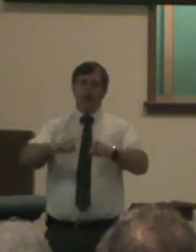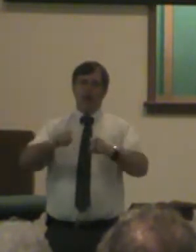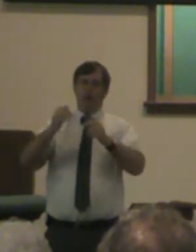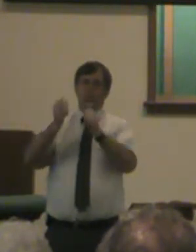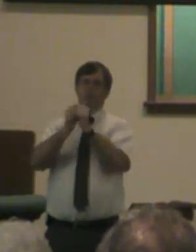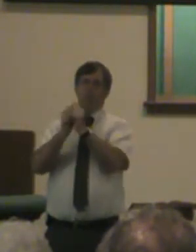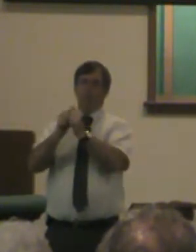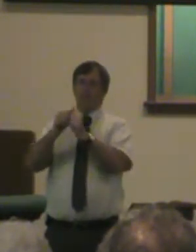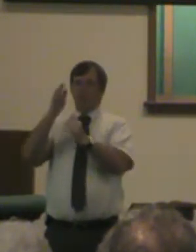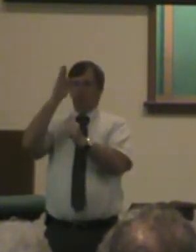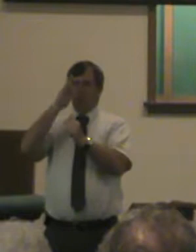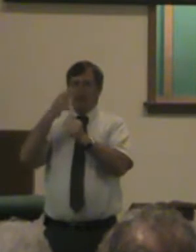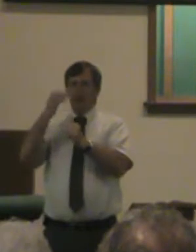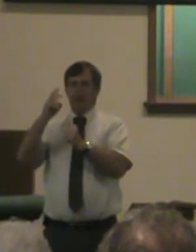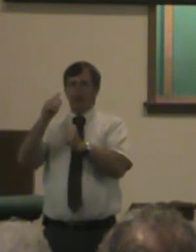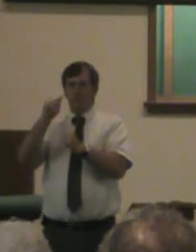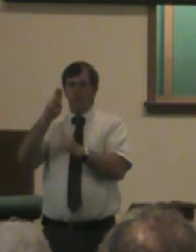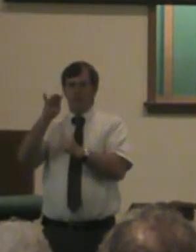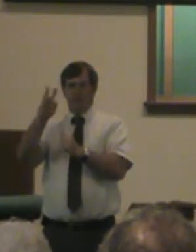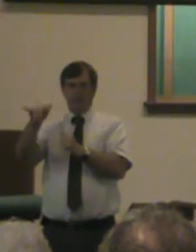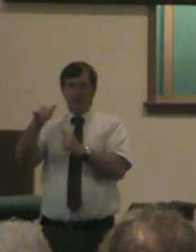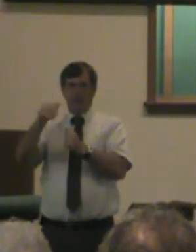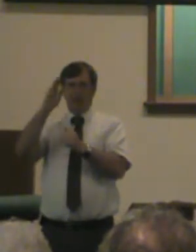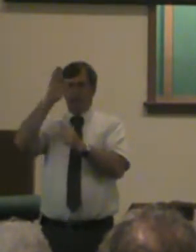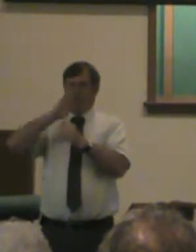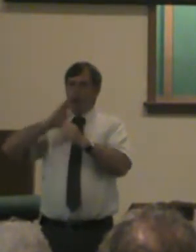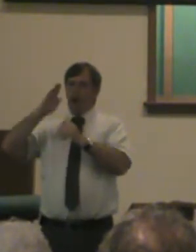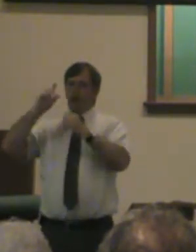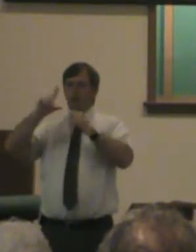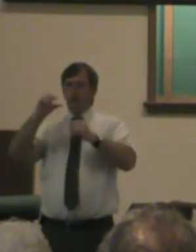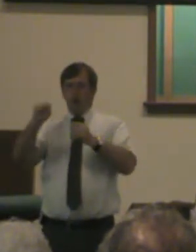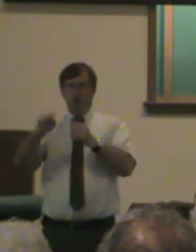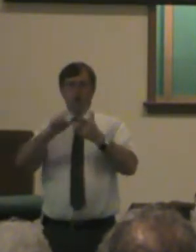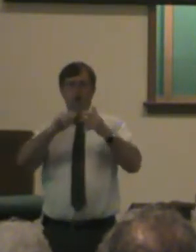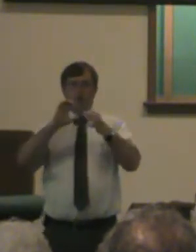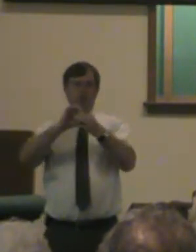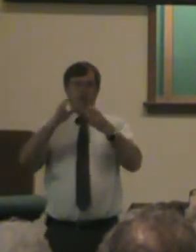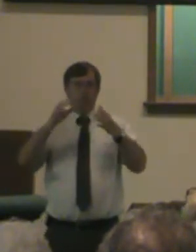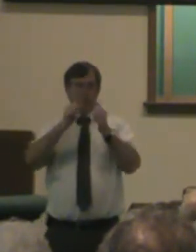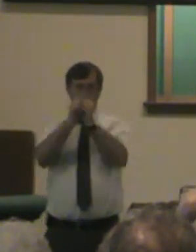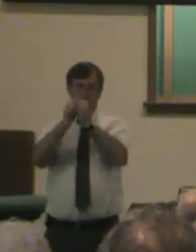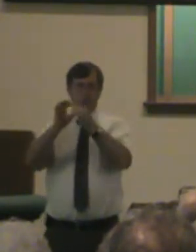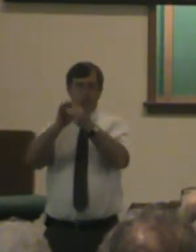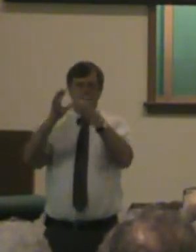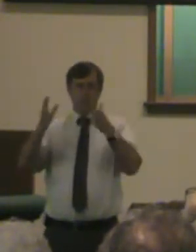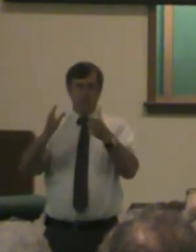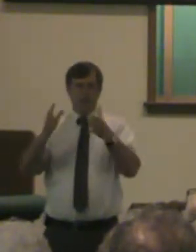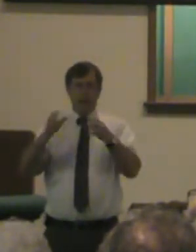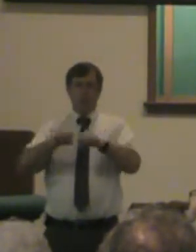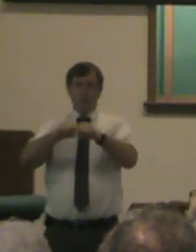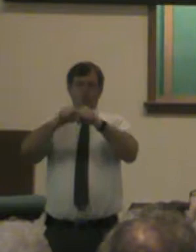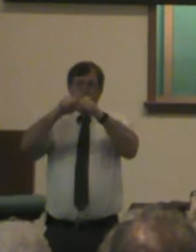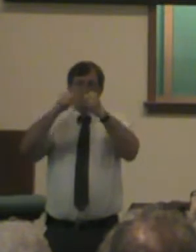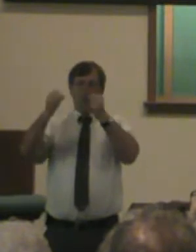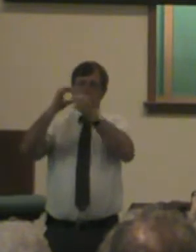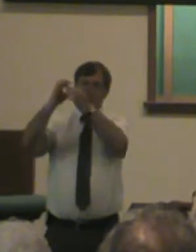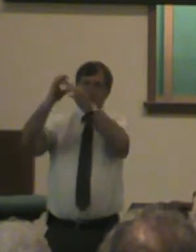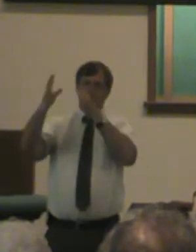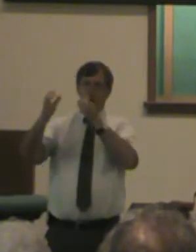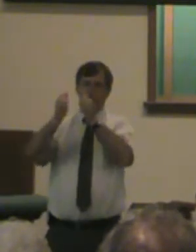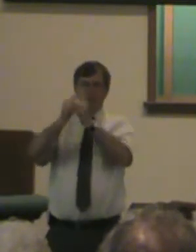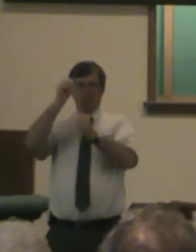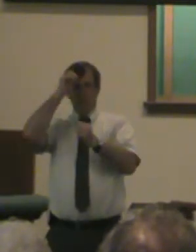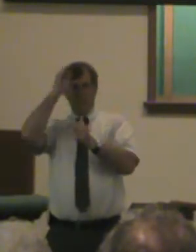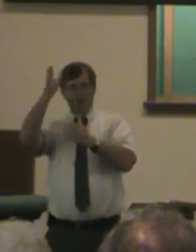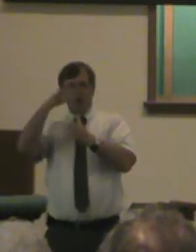The Godhead relation that the Yahweh and the Logos have had with each other is going to be broken. I'm going to break my bond with the